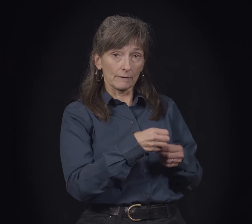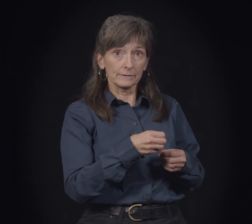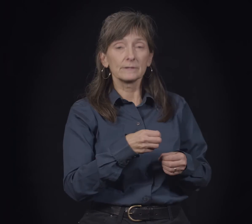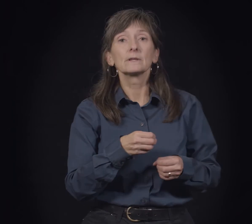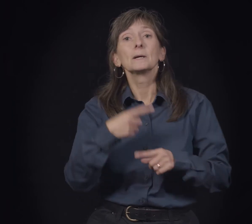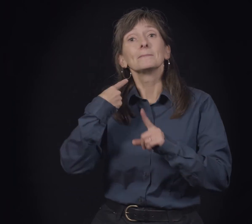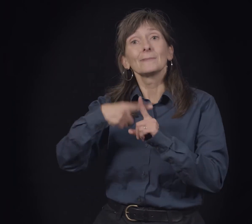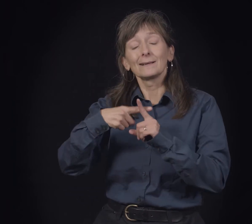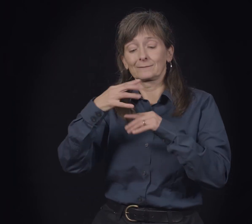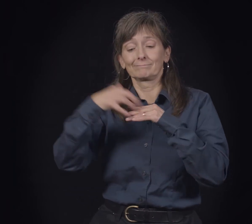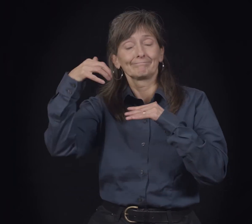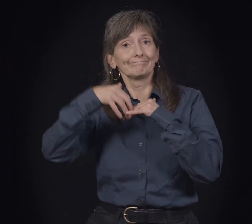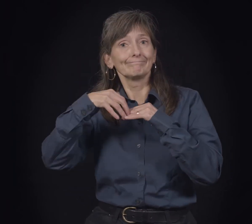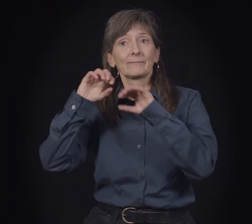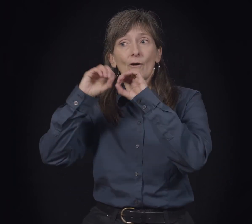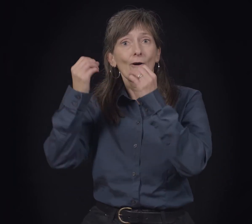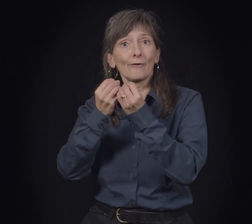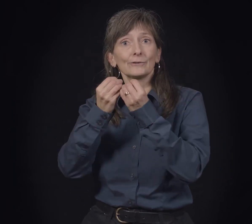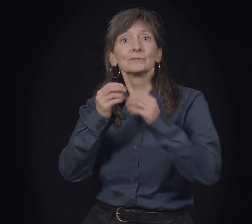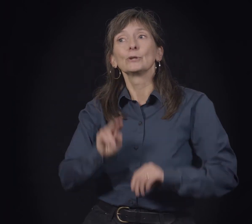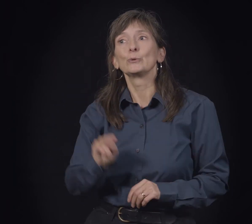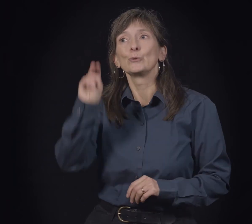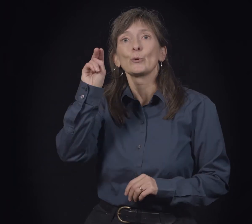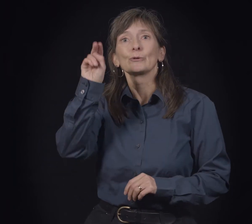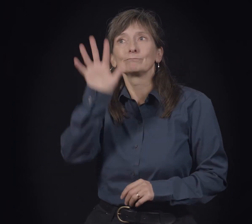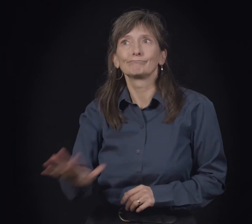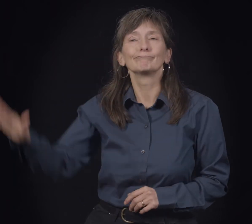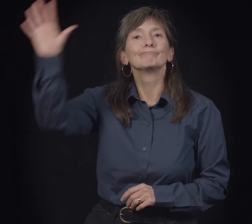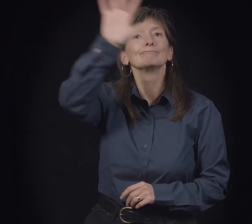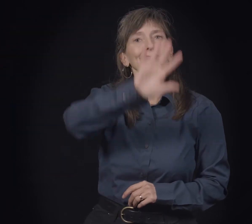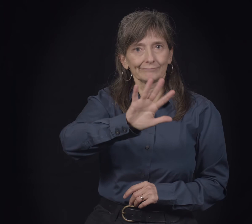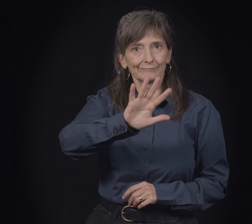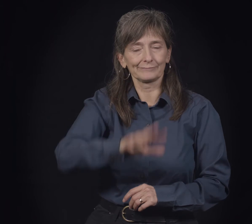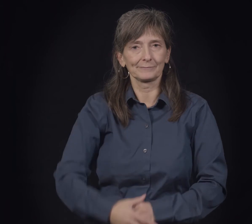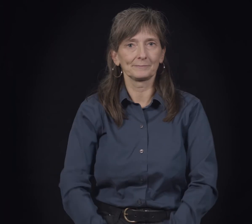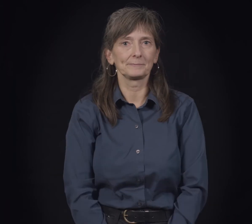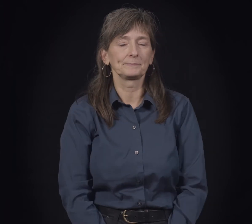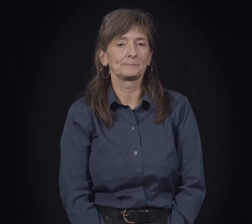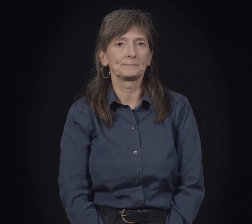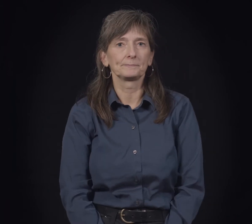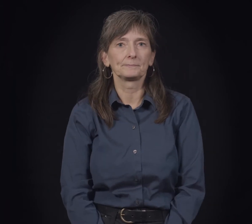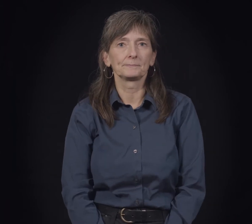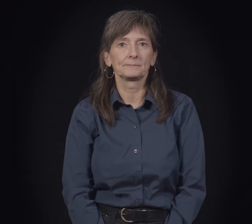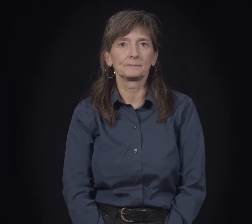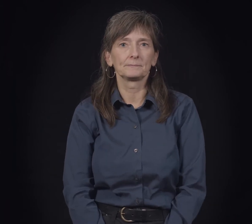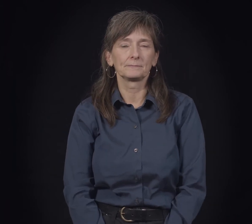and organizations, including Nunatsiavut, Nunatuavut, and the Innu